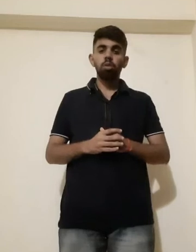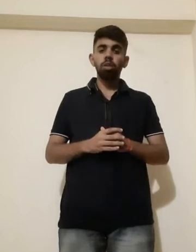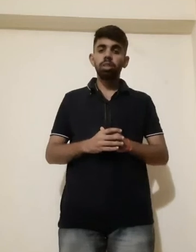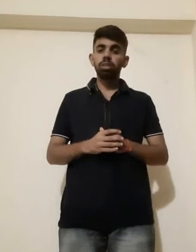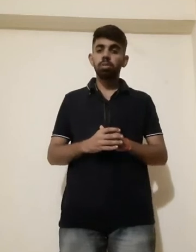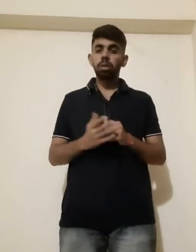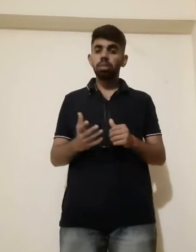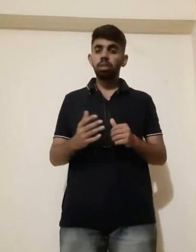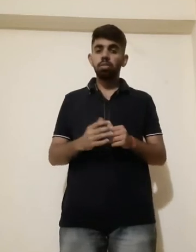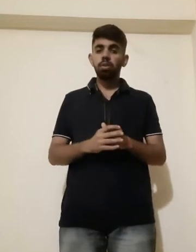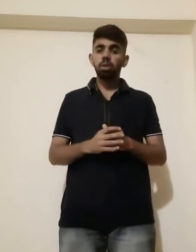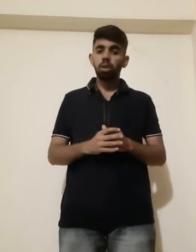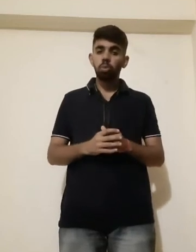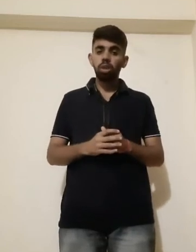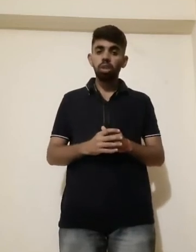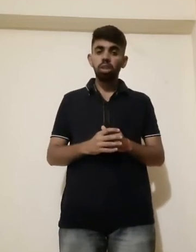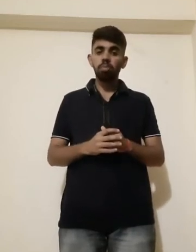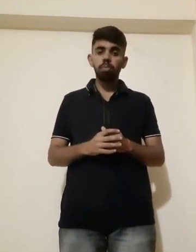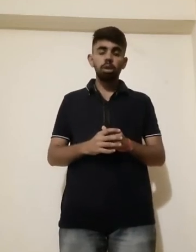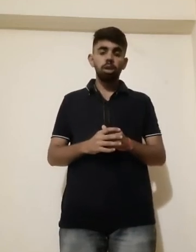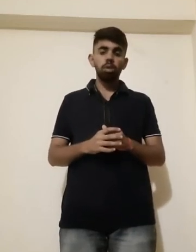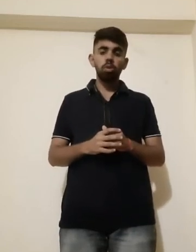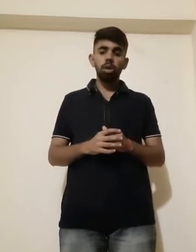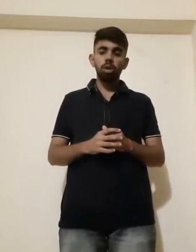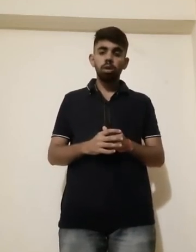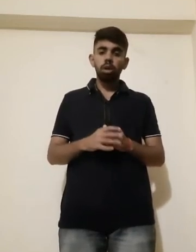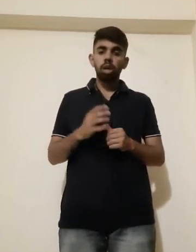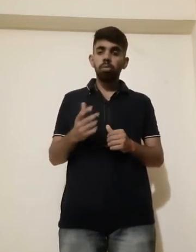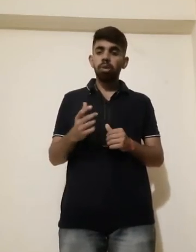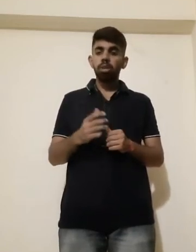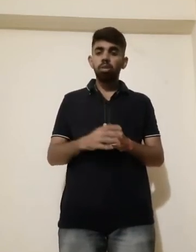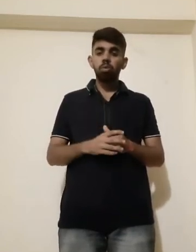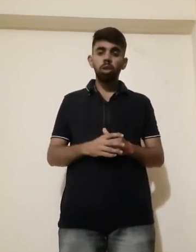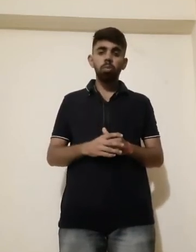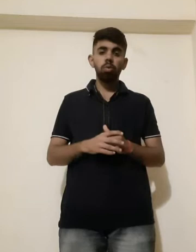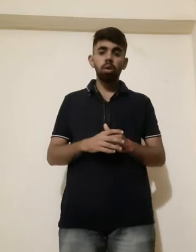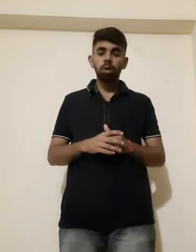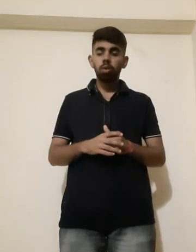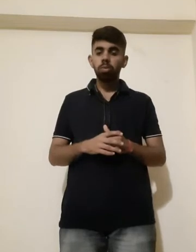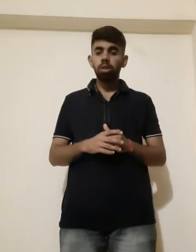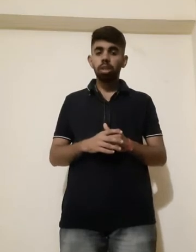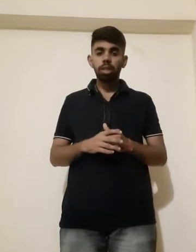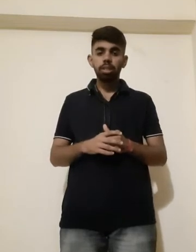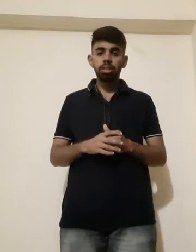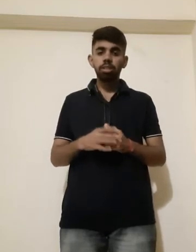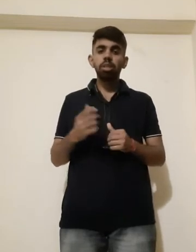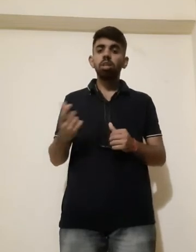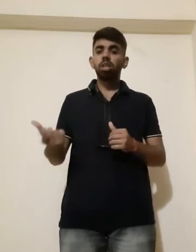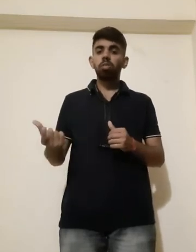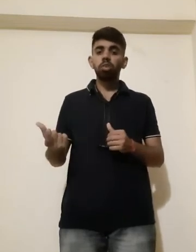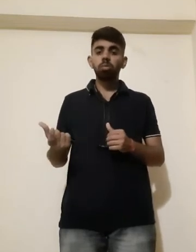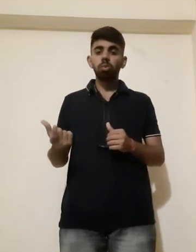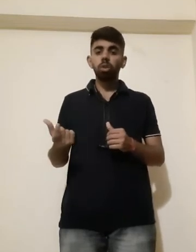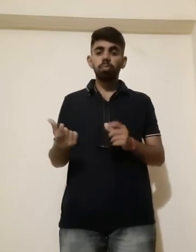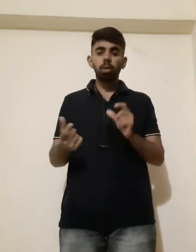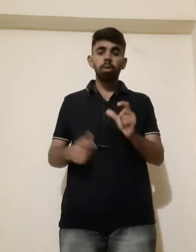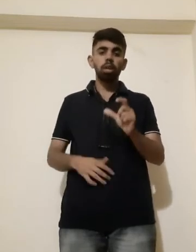Hello friends, myself Ravi Nania, and today I am here with my Viva topic, that is difference between method